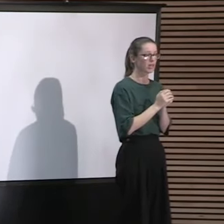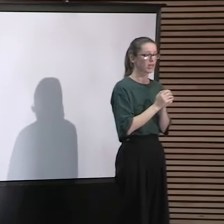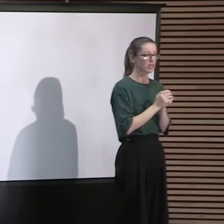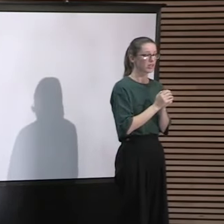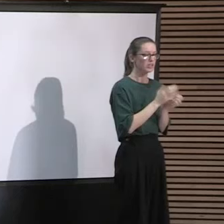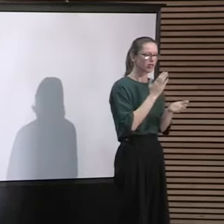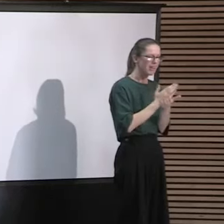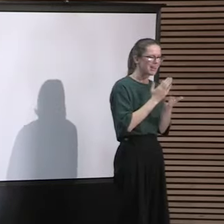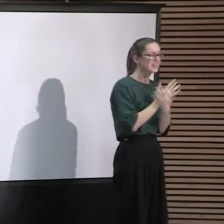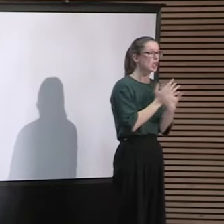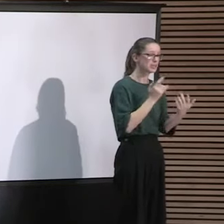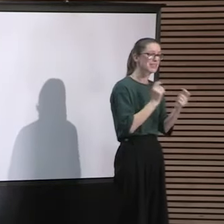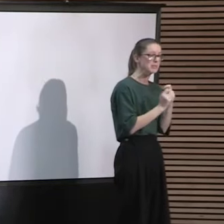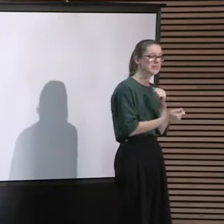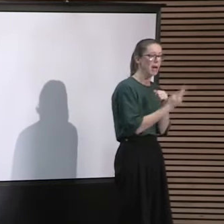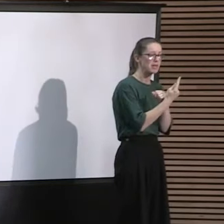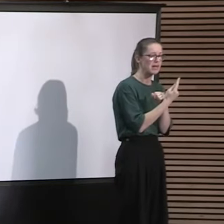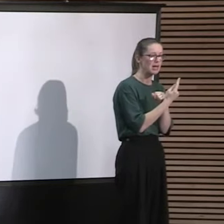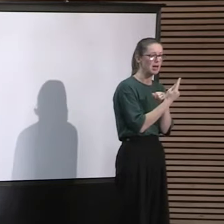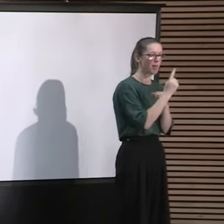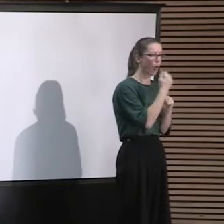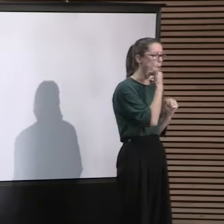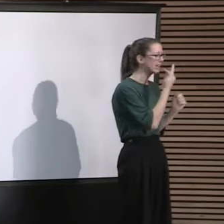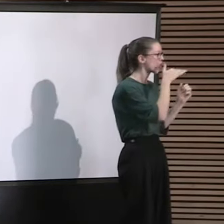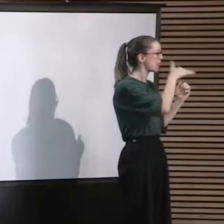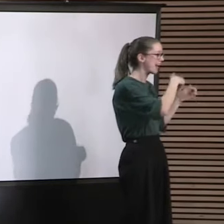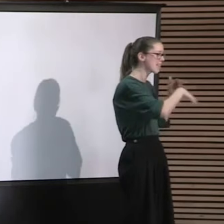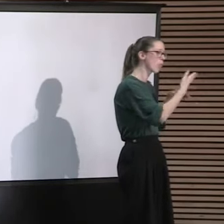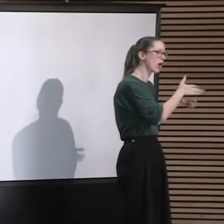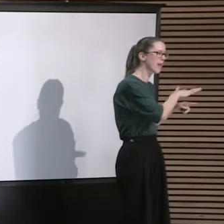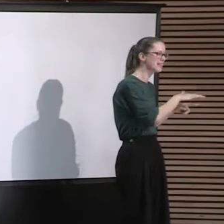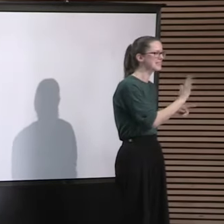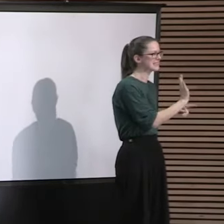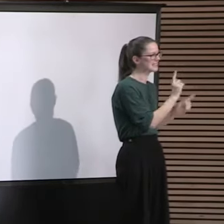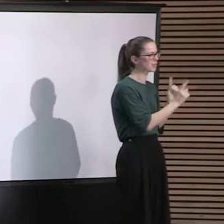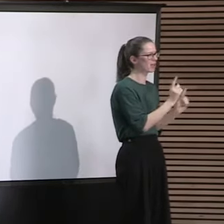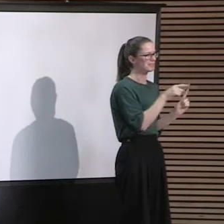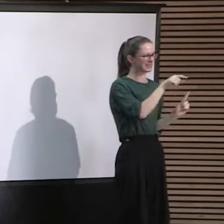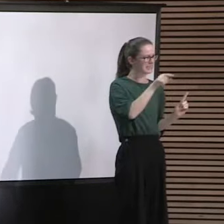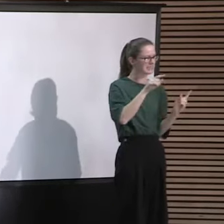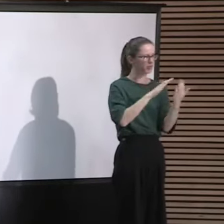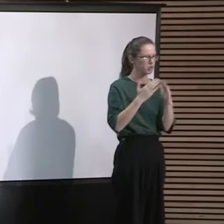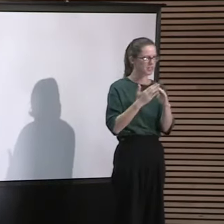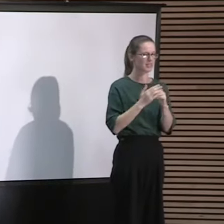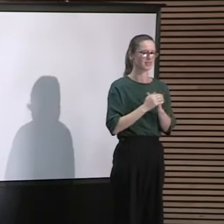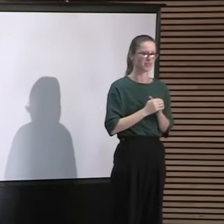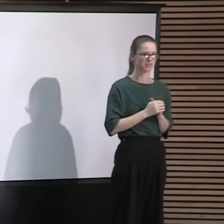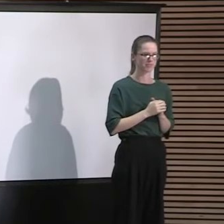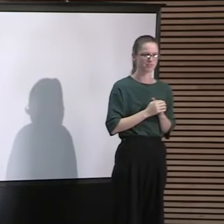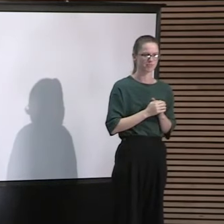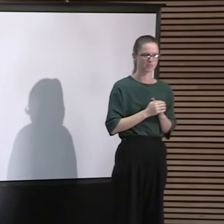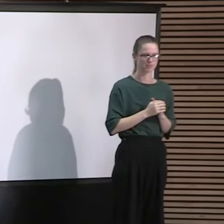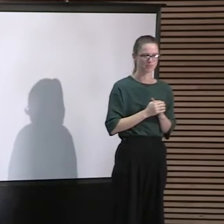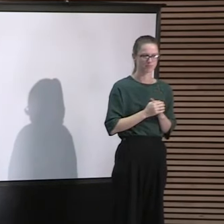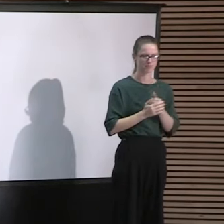people might necessarily think, but it hasn't necessarily been recorded and reported in the way that we're now doing to give that greater degree of transparency.